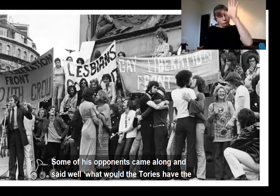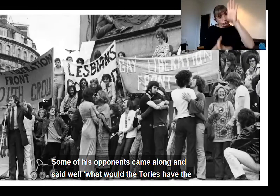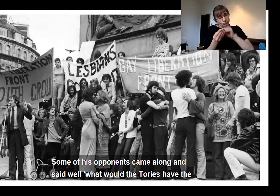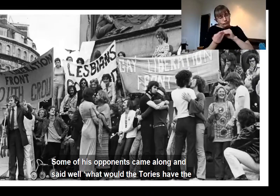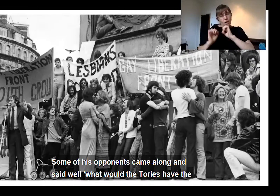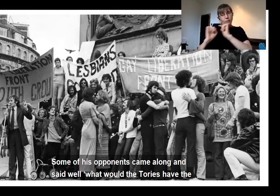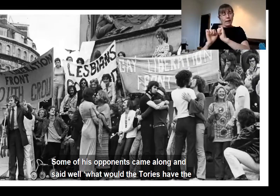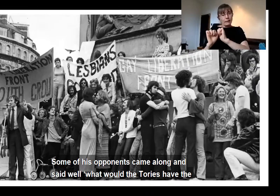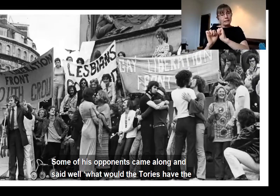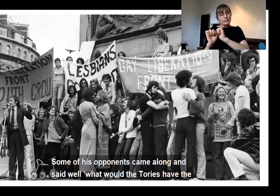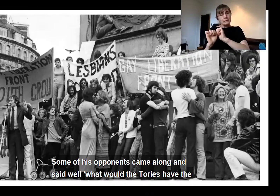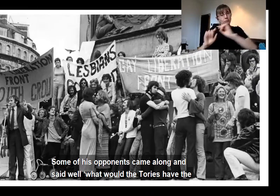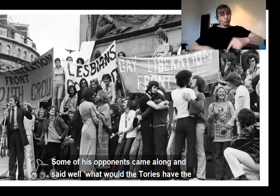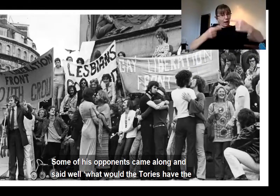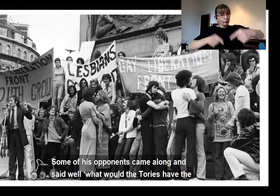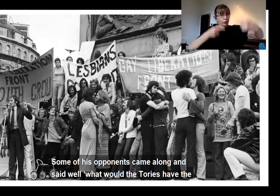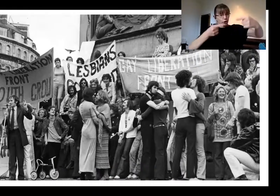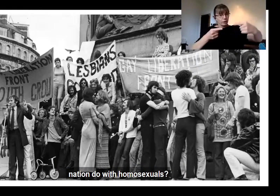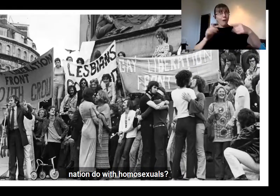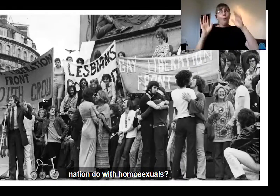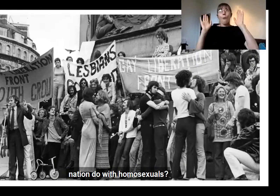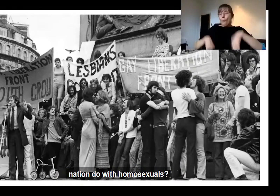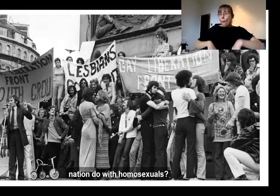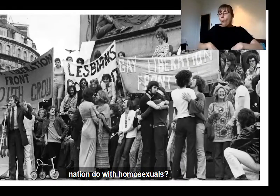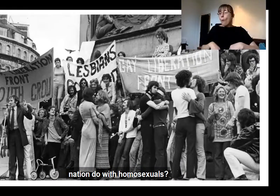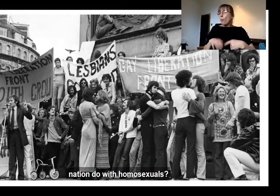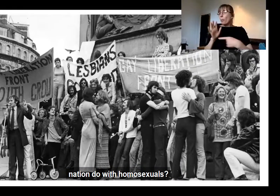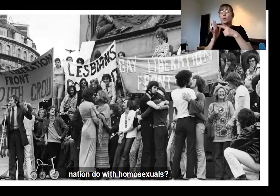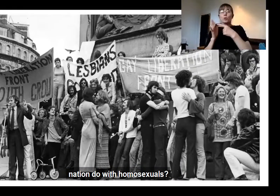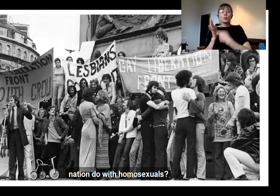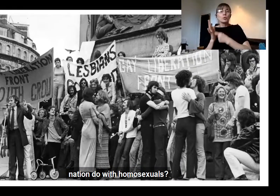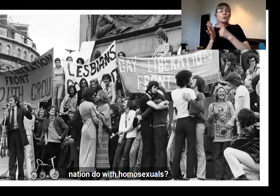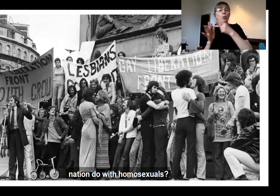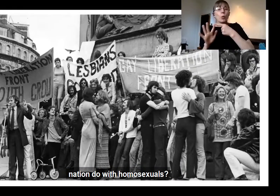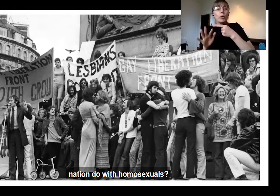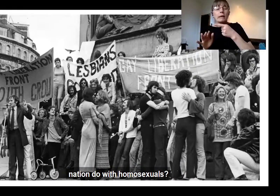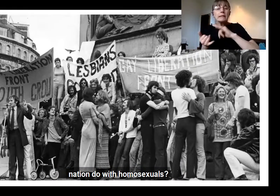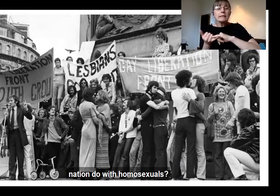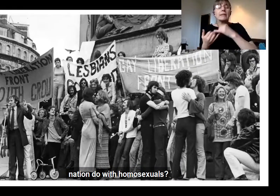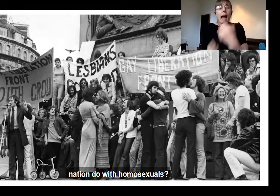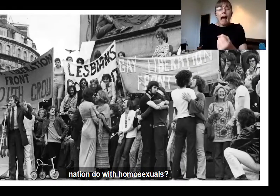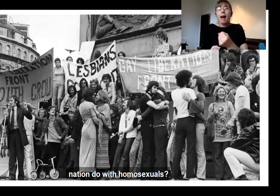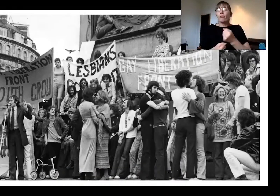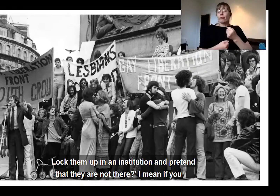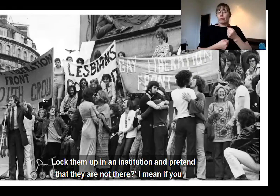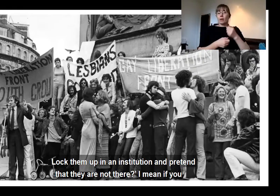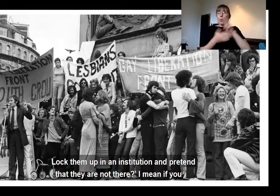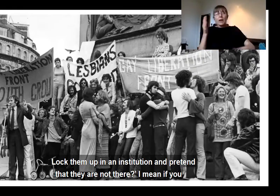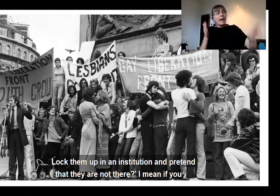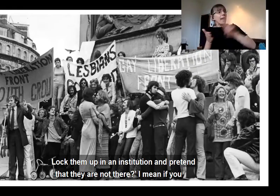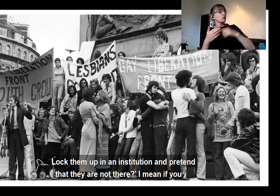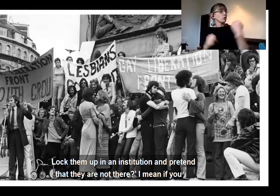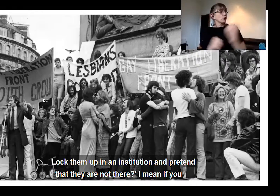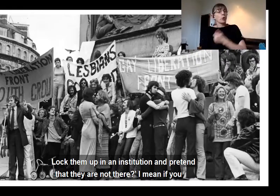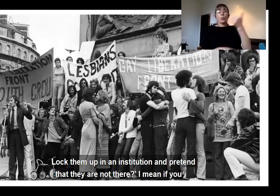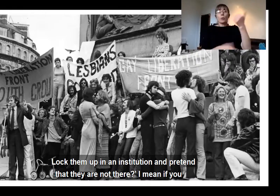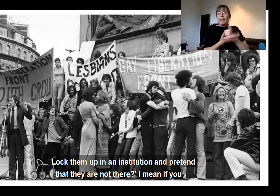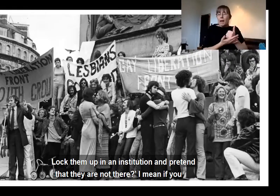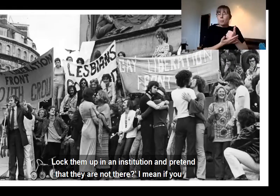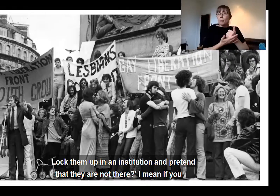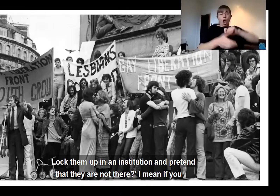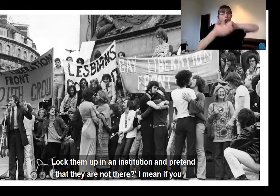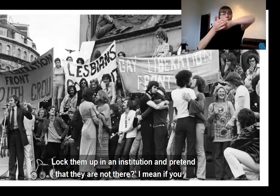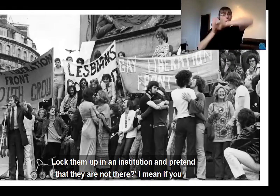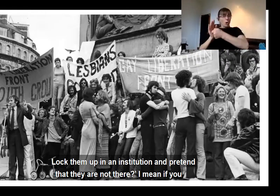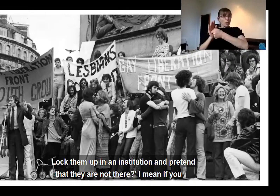opponents came along and said, well, what would the Tories have the nation do with homosexuals? Lock them up in an institution